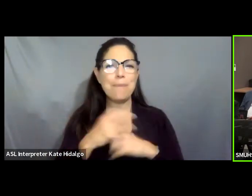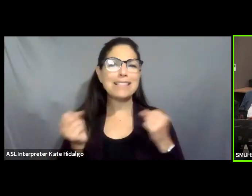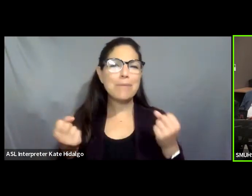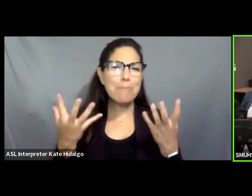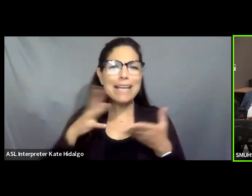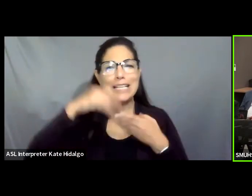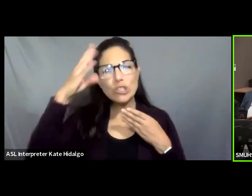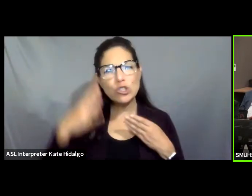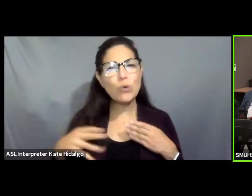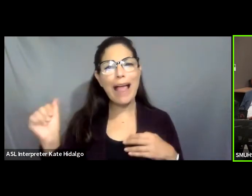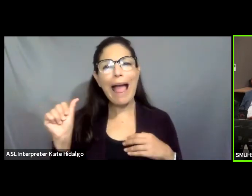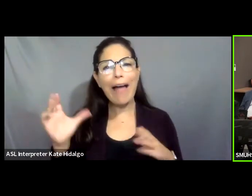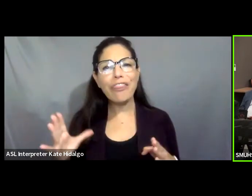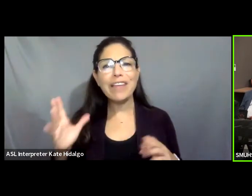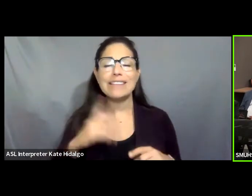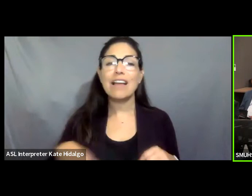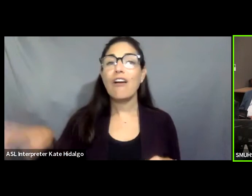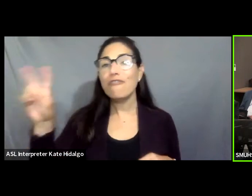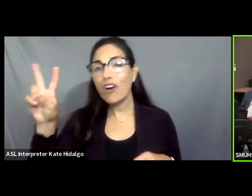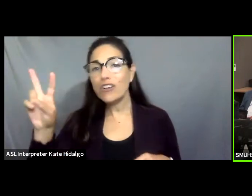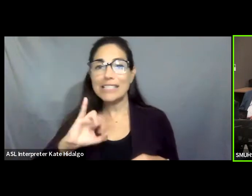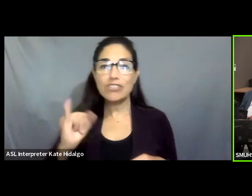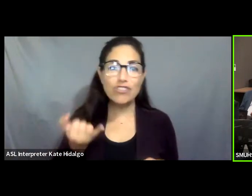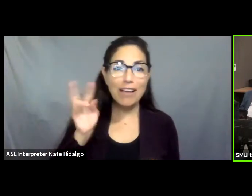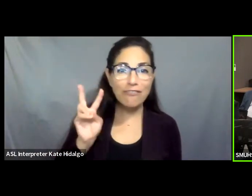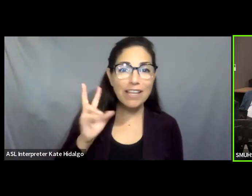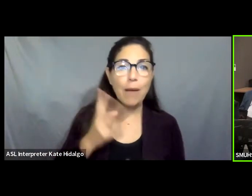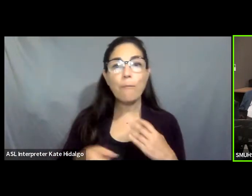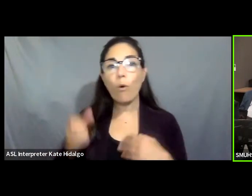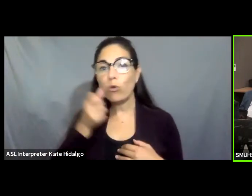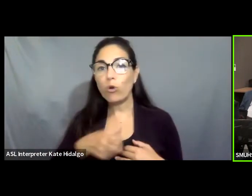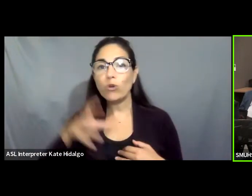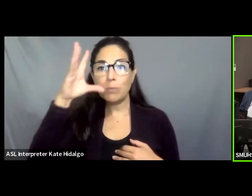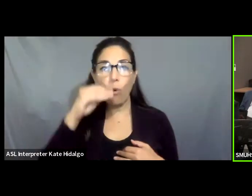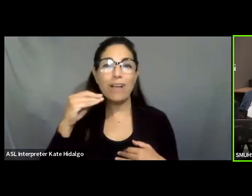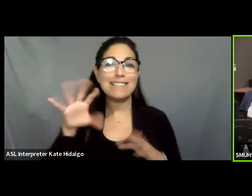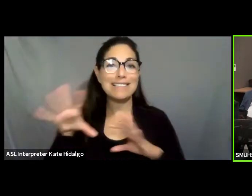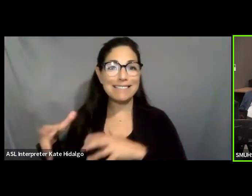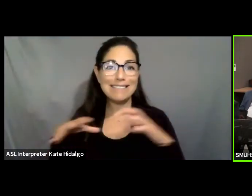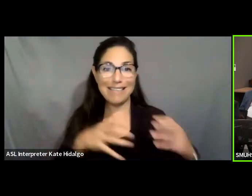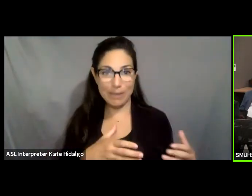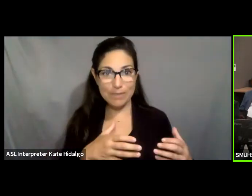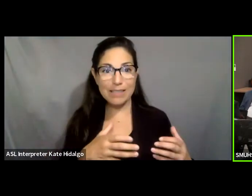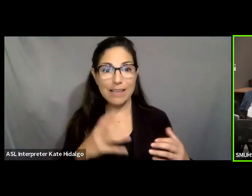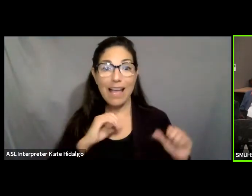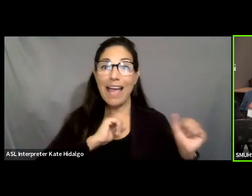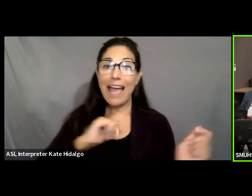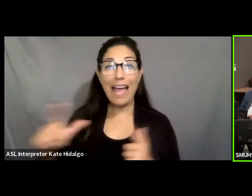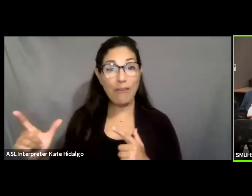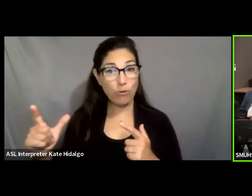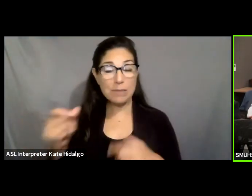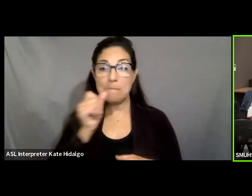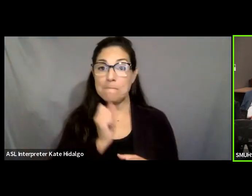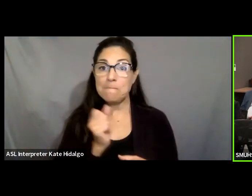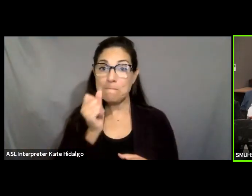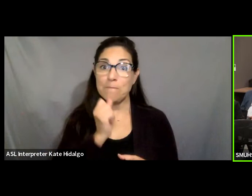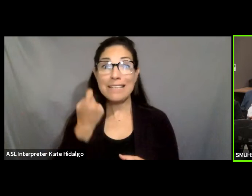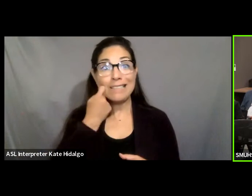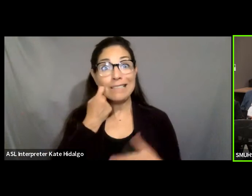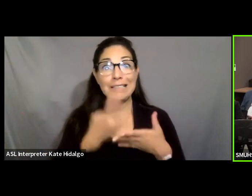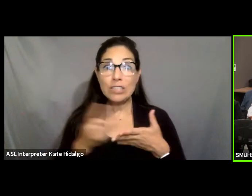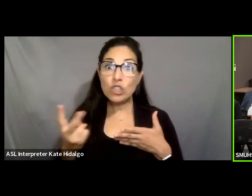of student athletes across varsity and JV, both girls and boys teams. Everyone has been patient for the last 2